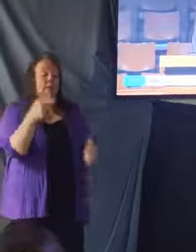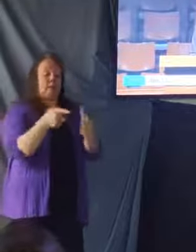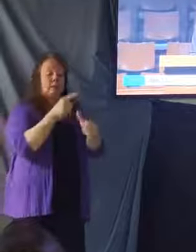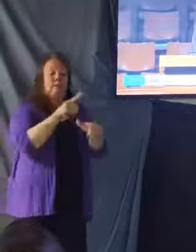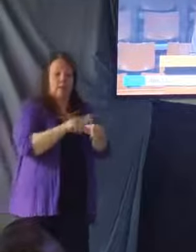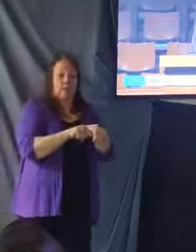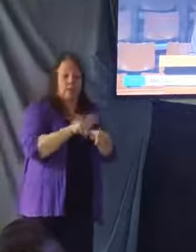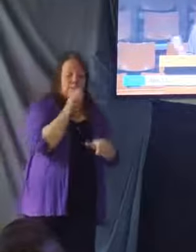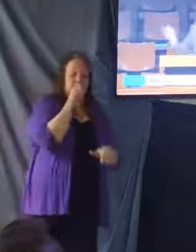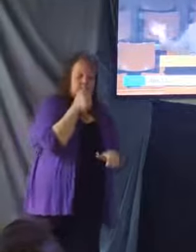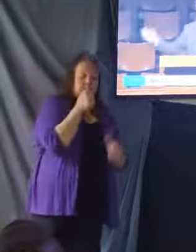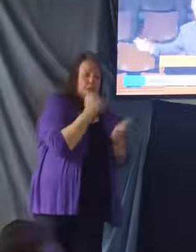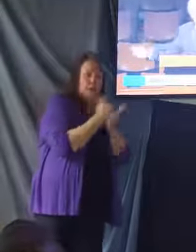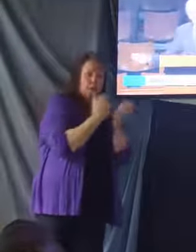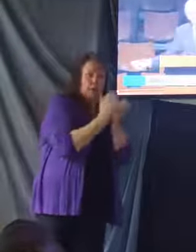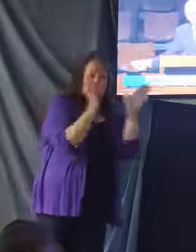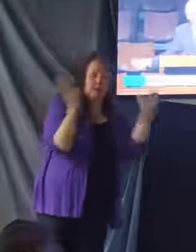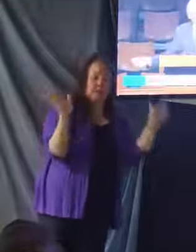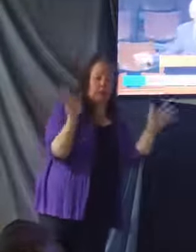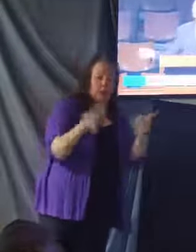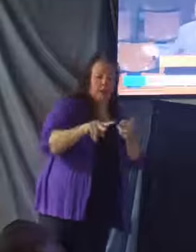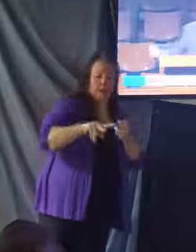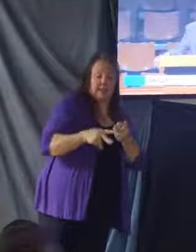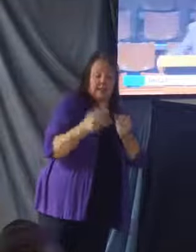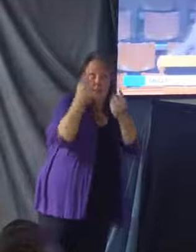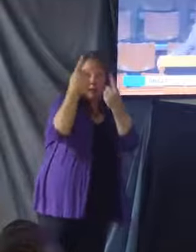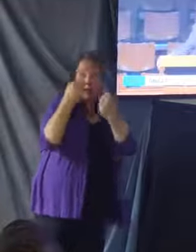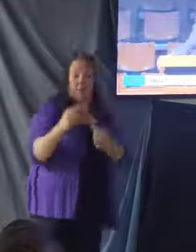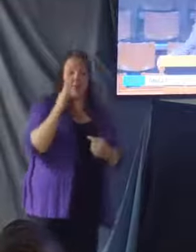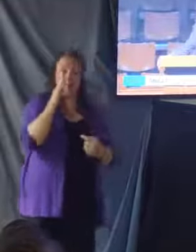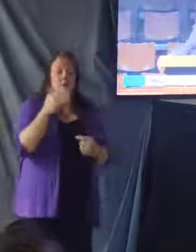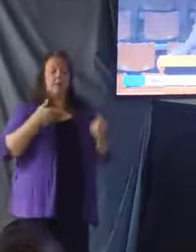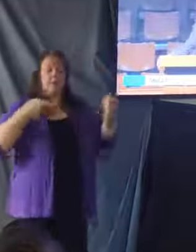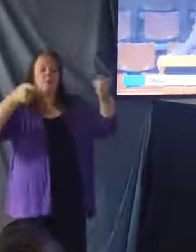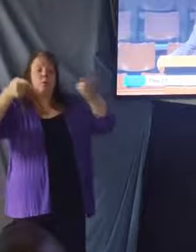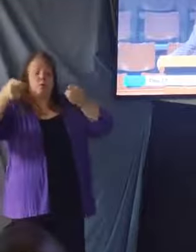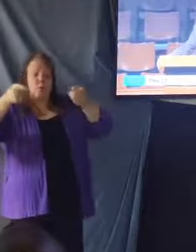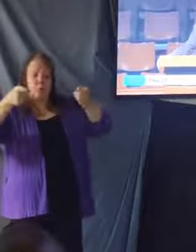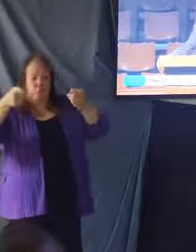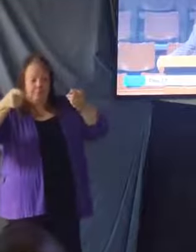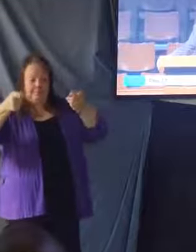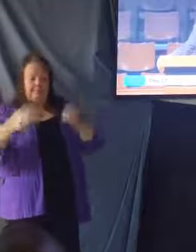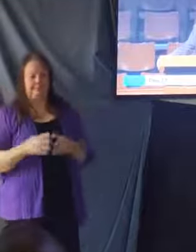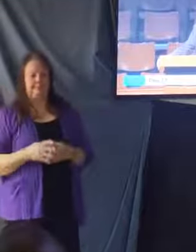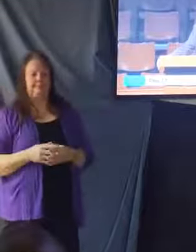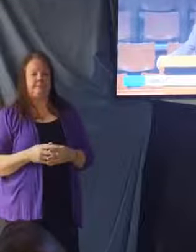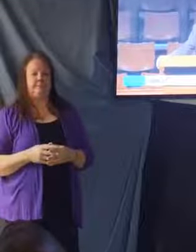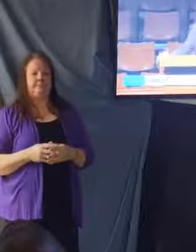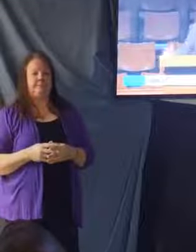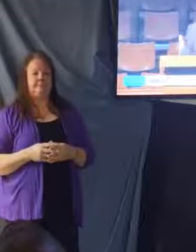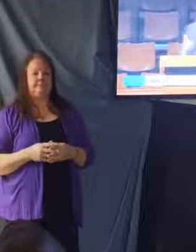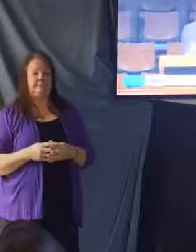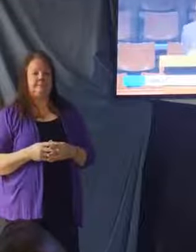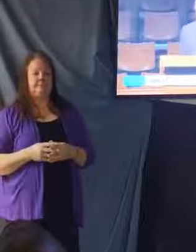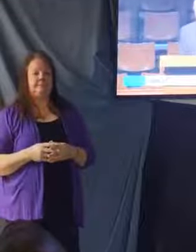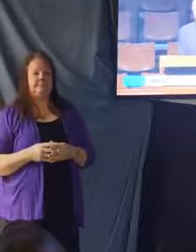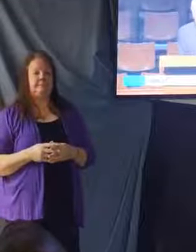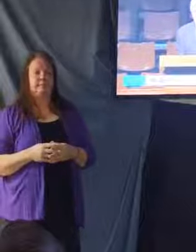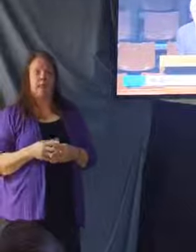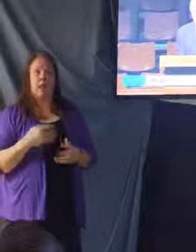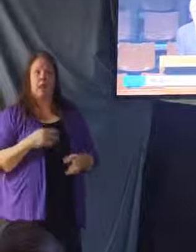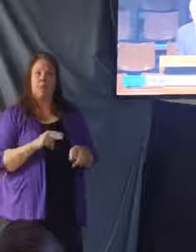coming to suffer and die, the second coming to rule and reign. So we're